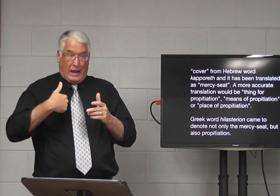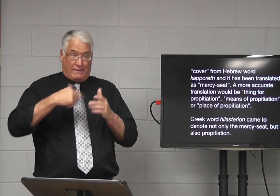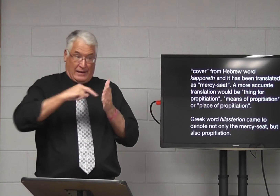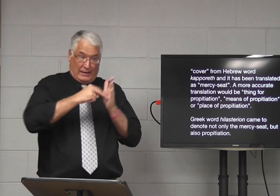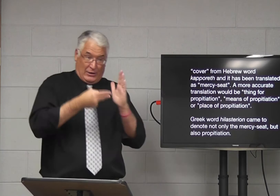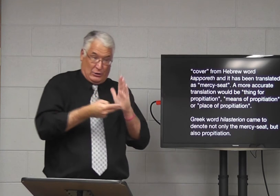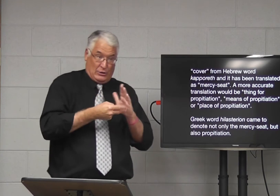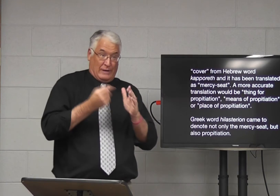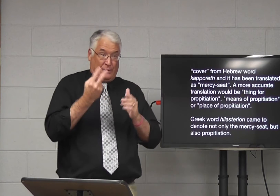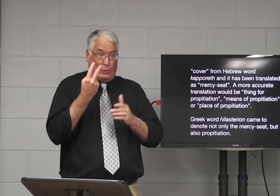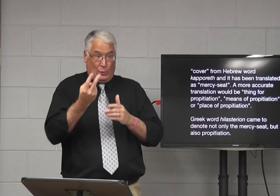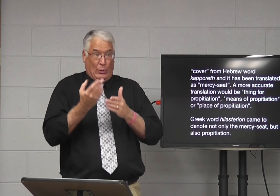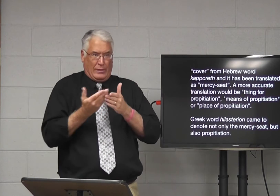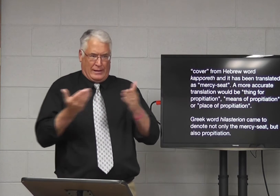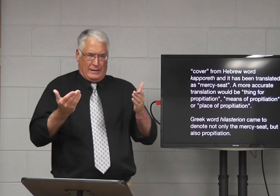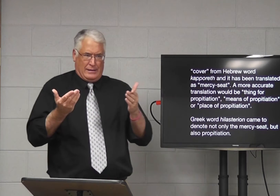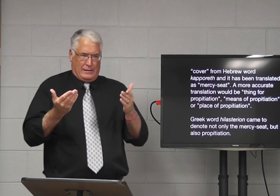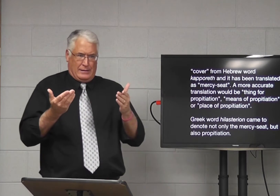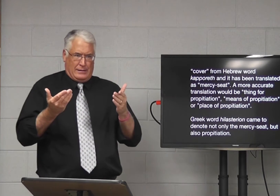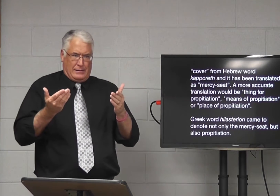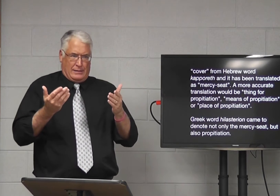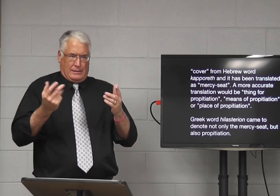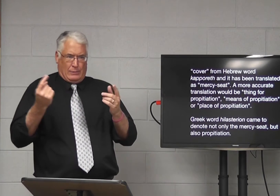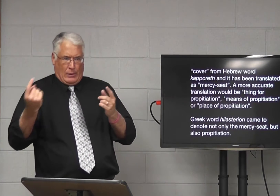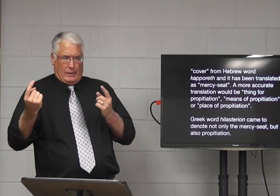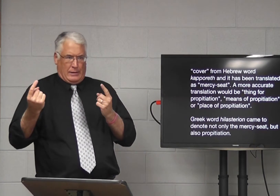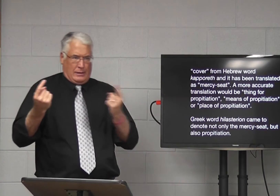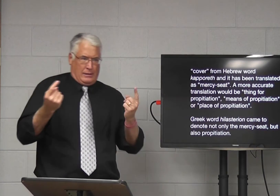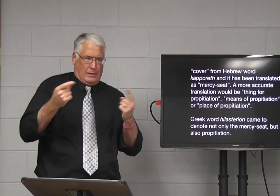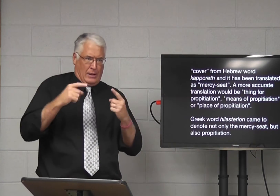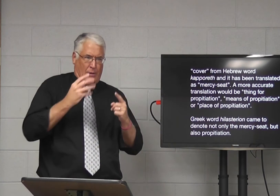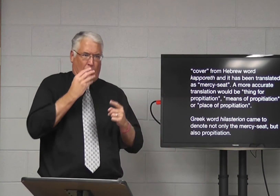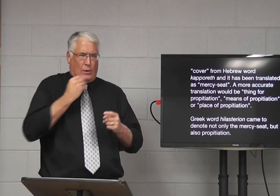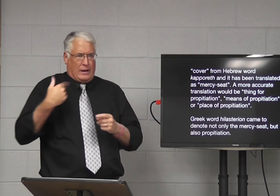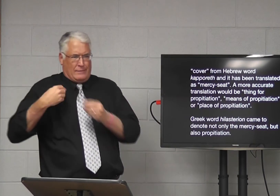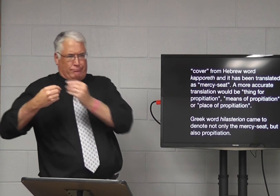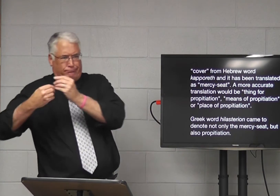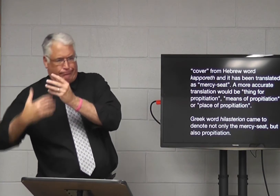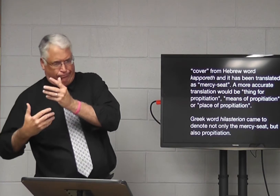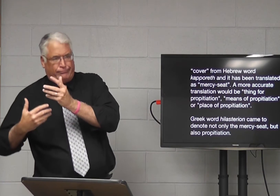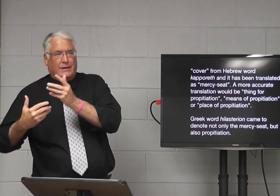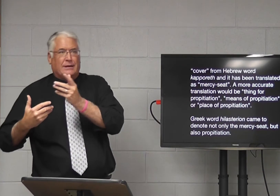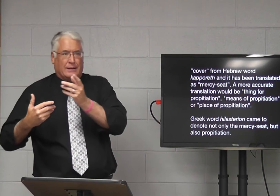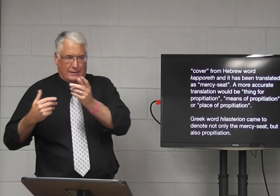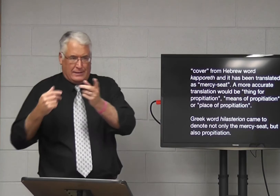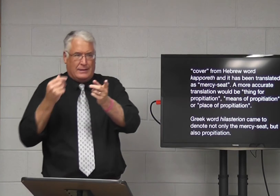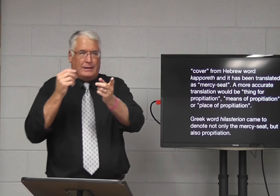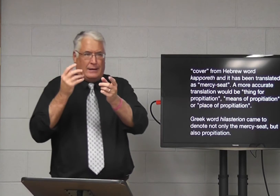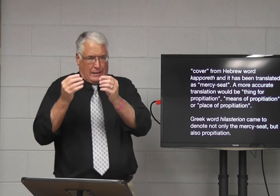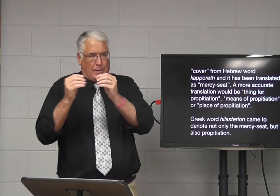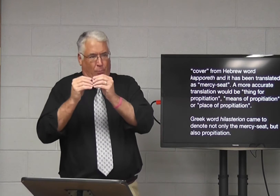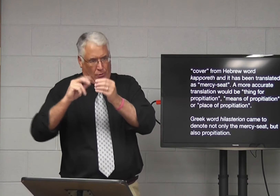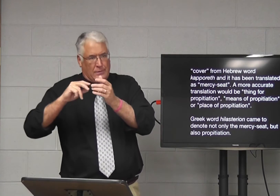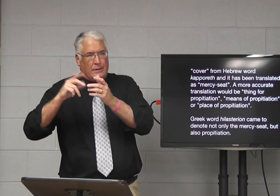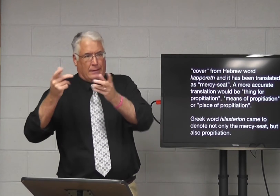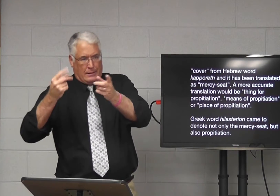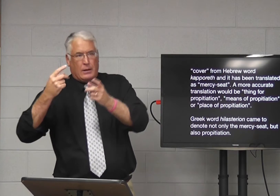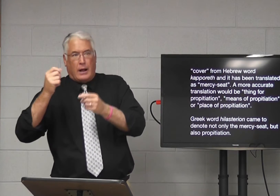we have a meaning of two different things, while the Jews maybe have several for meaning for one